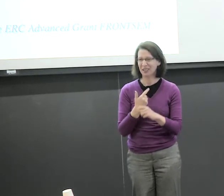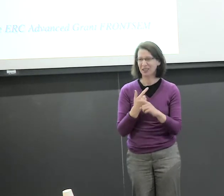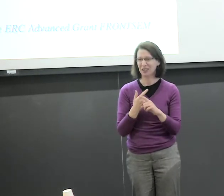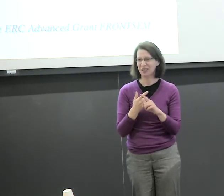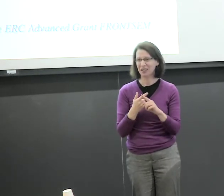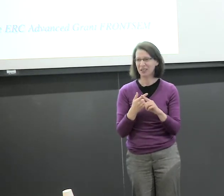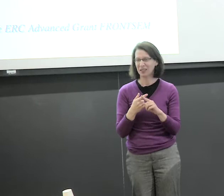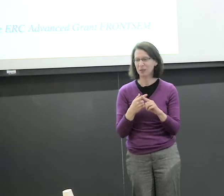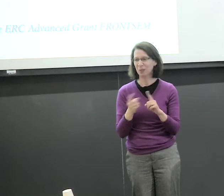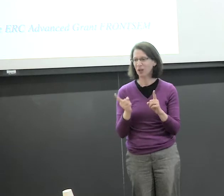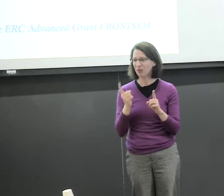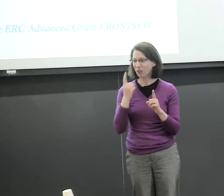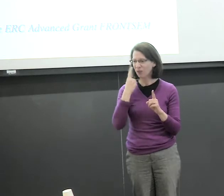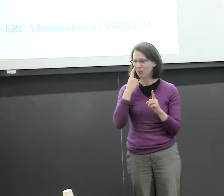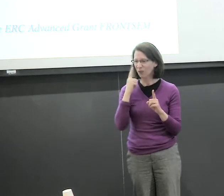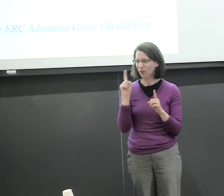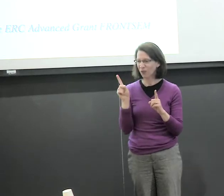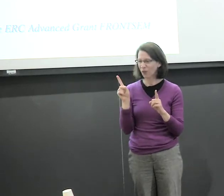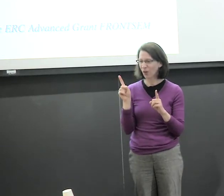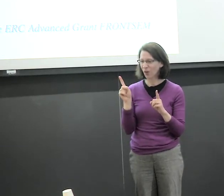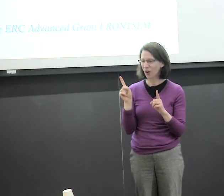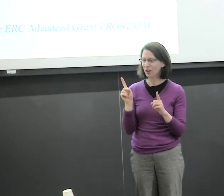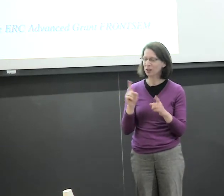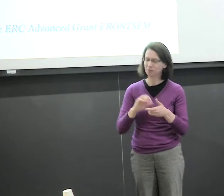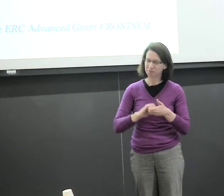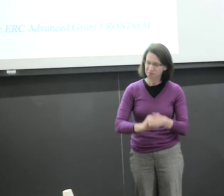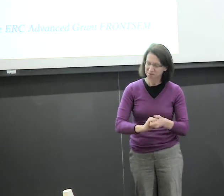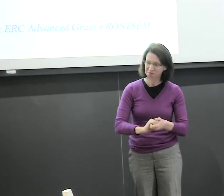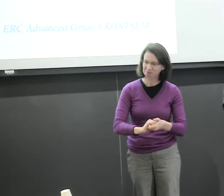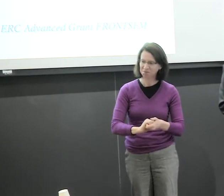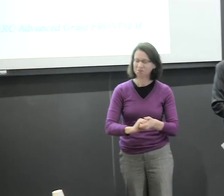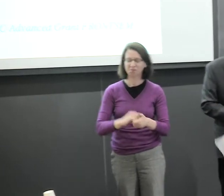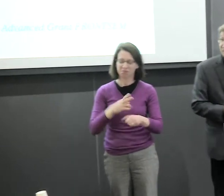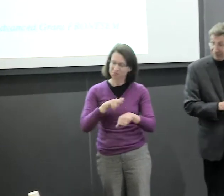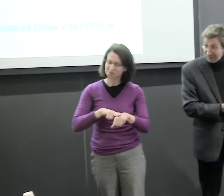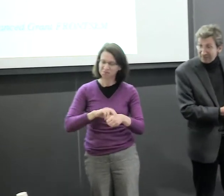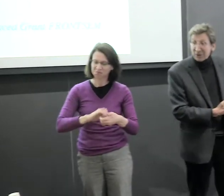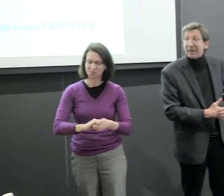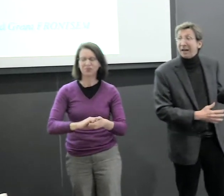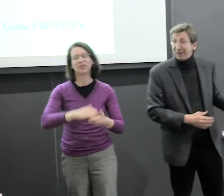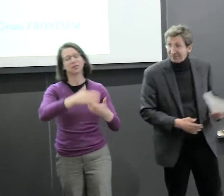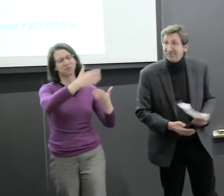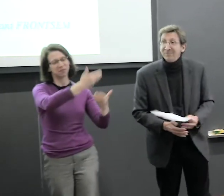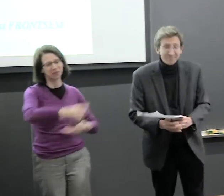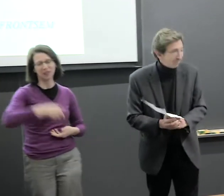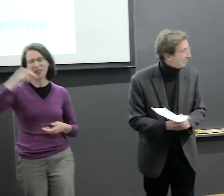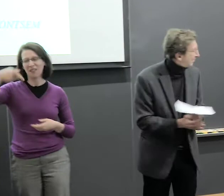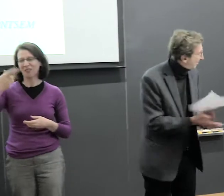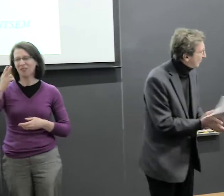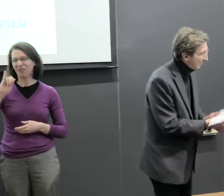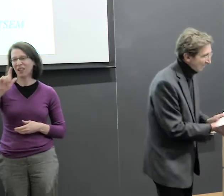national contiguity. So please welcome Philippe Schlenker.